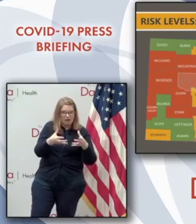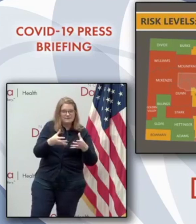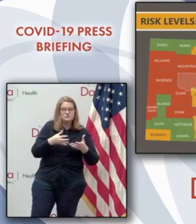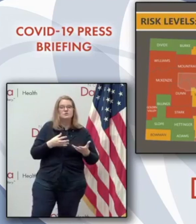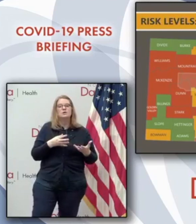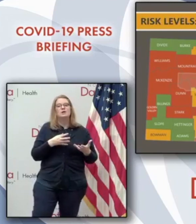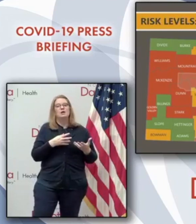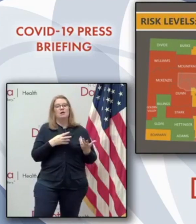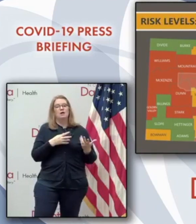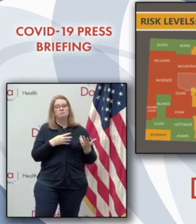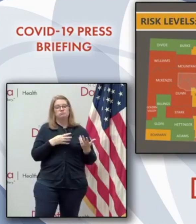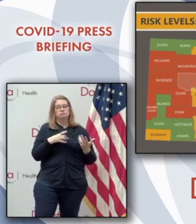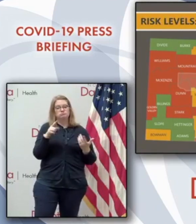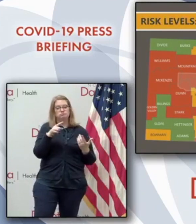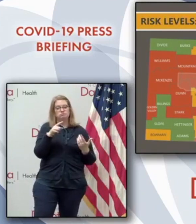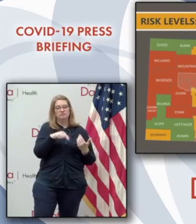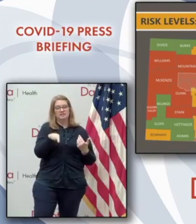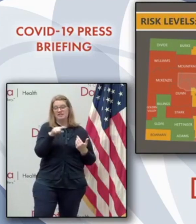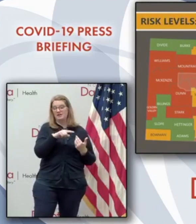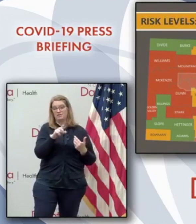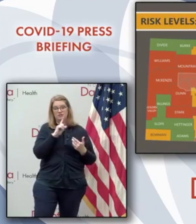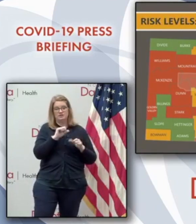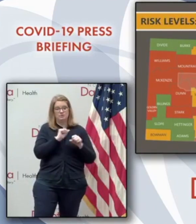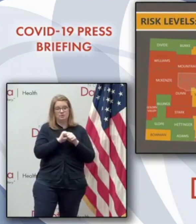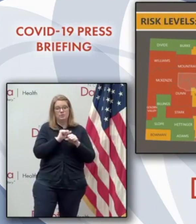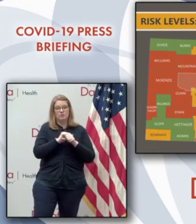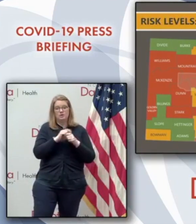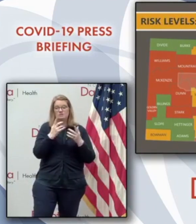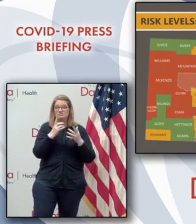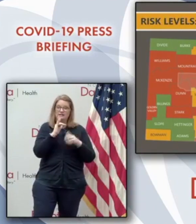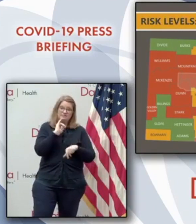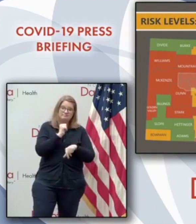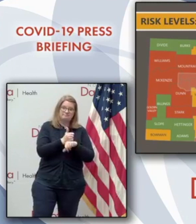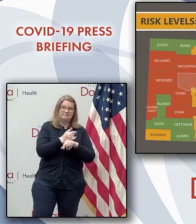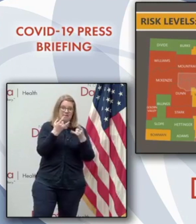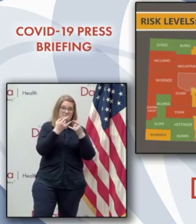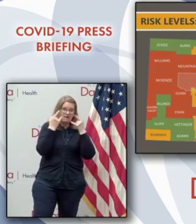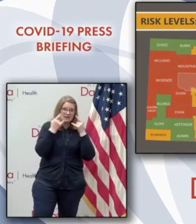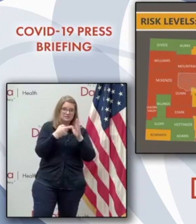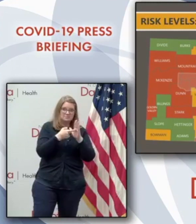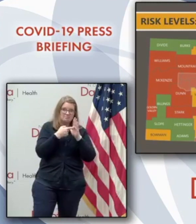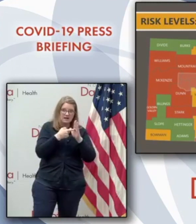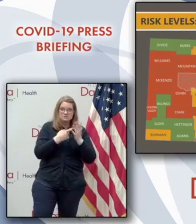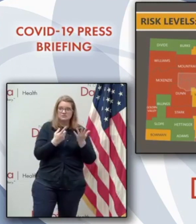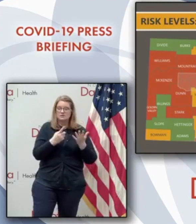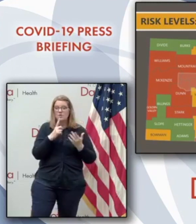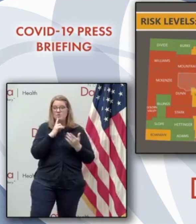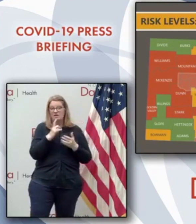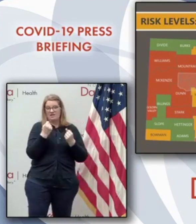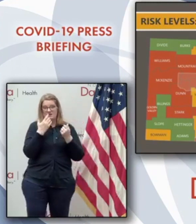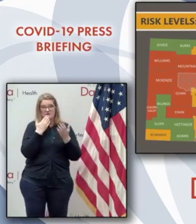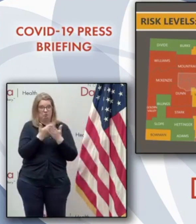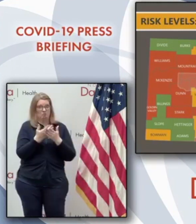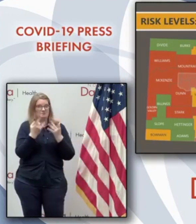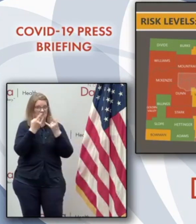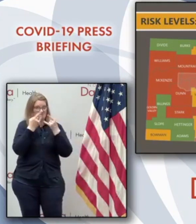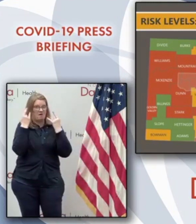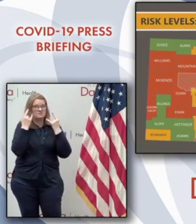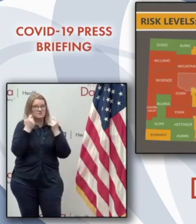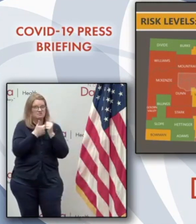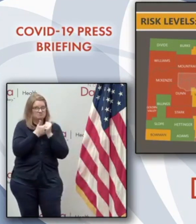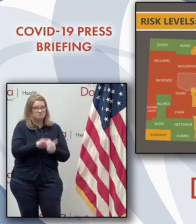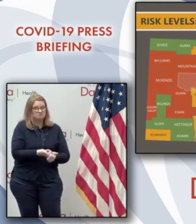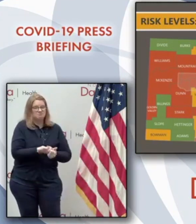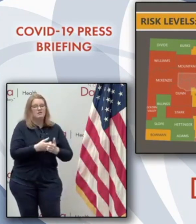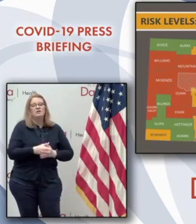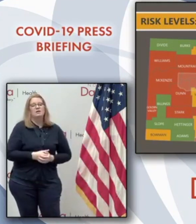and they're doing work. Some of them have put in mask mandates and have had really strong masking throughout this, and we